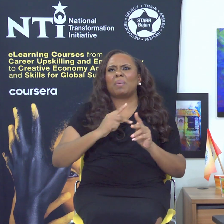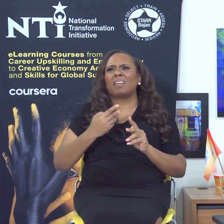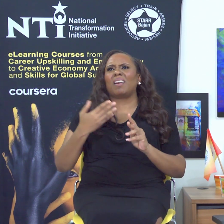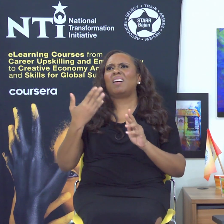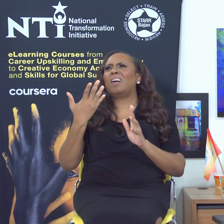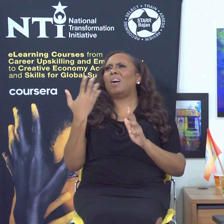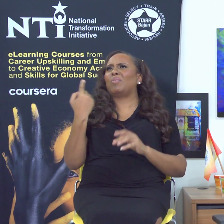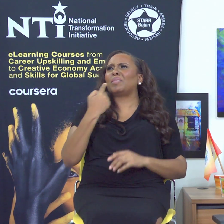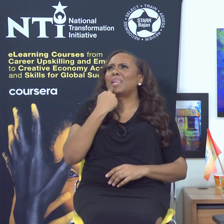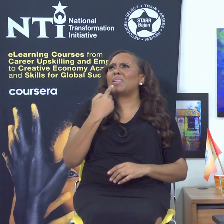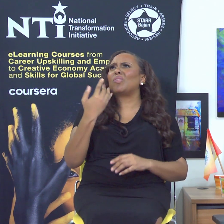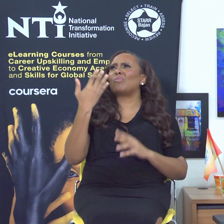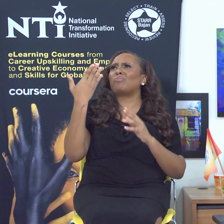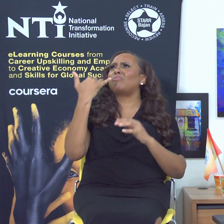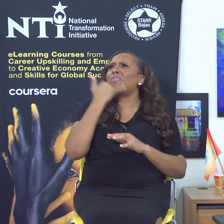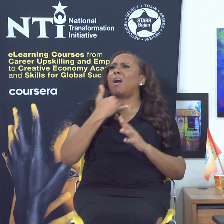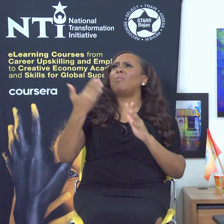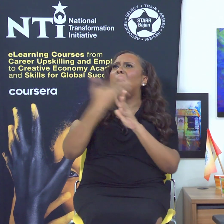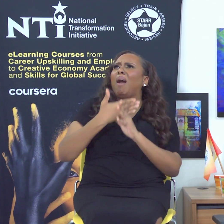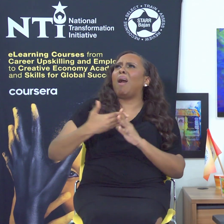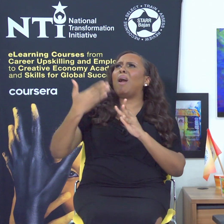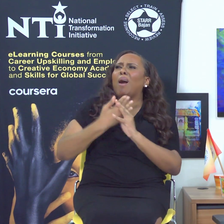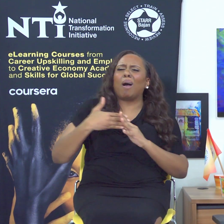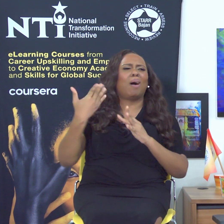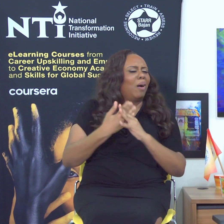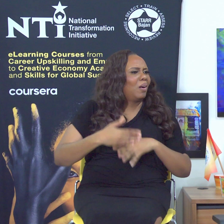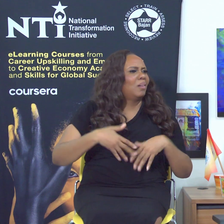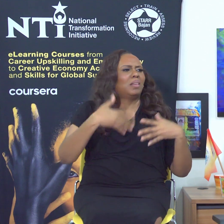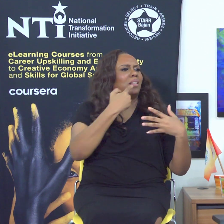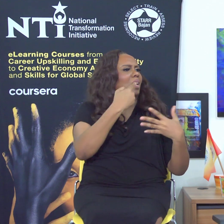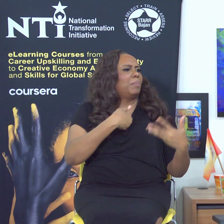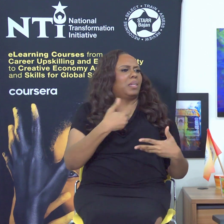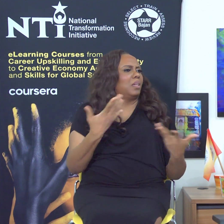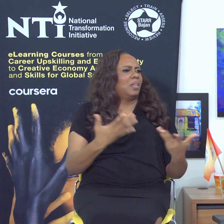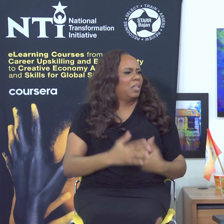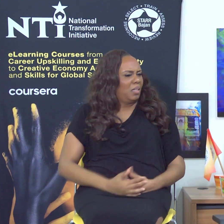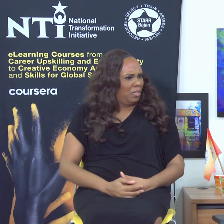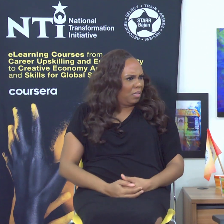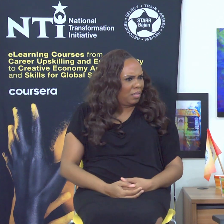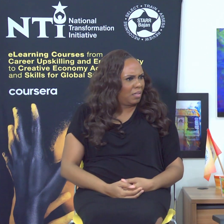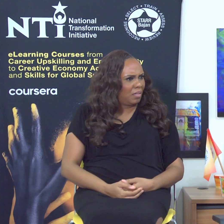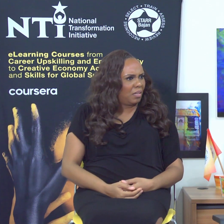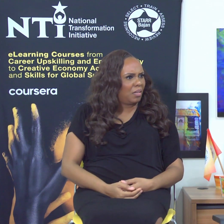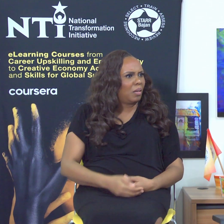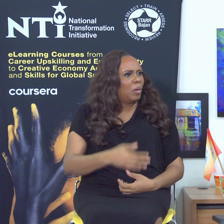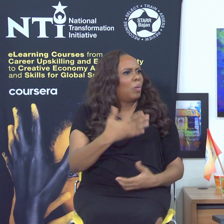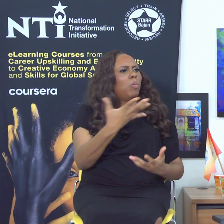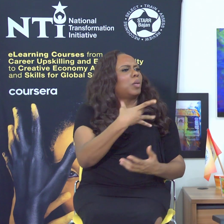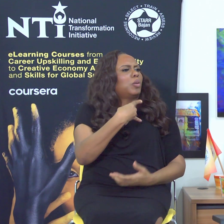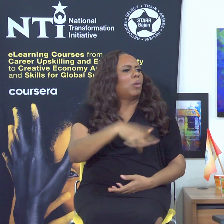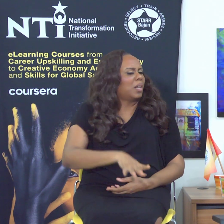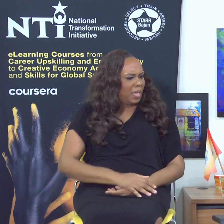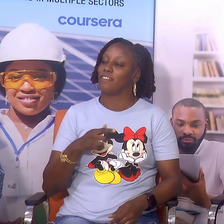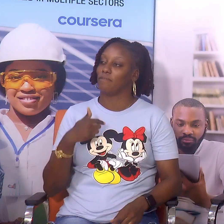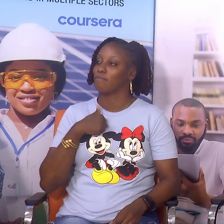wrong about deaf culture? Do's and don'ts for us, please.